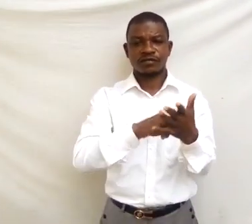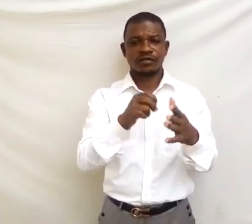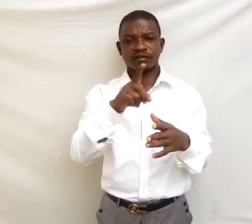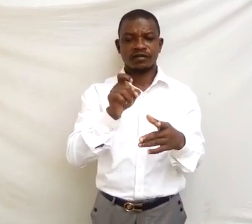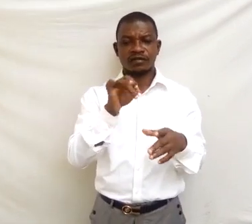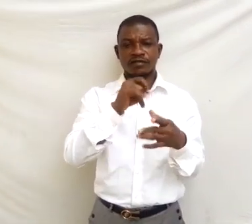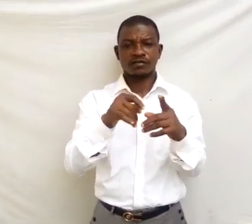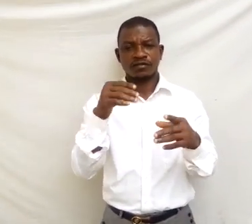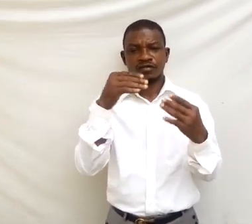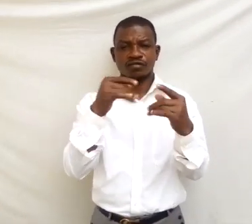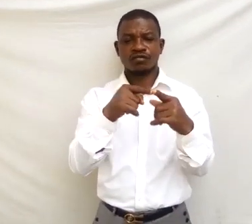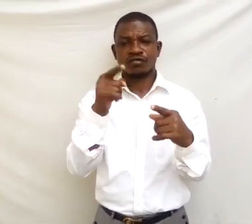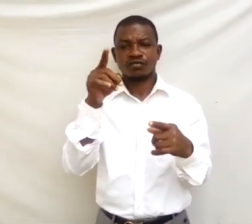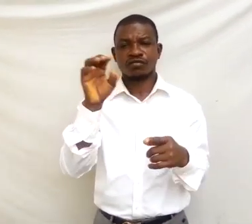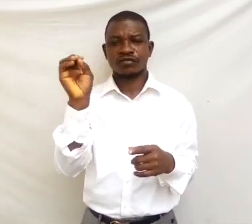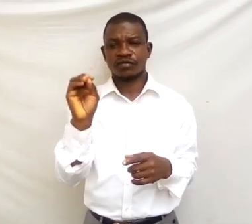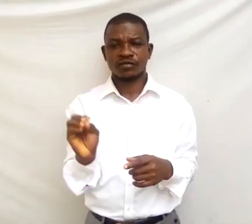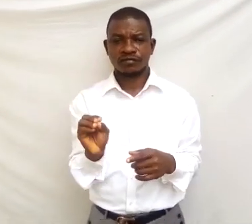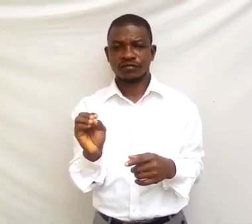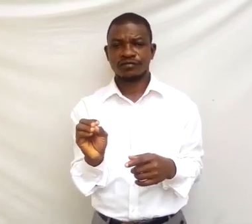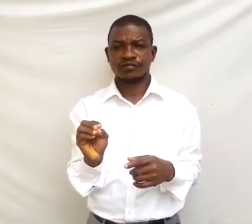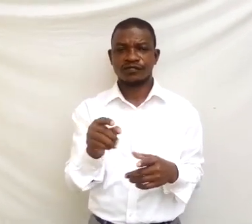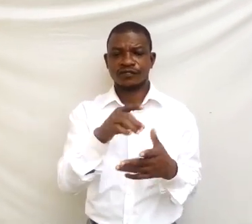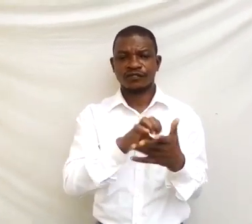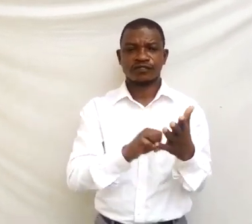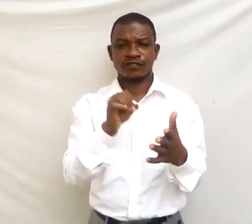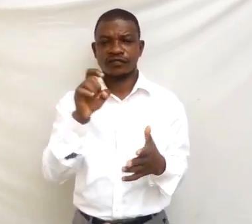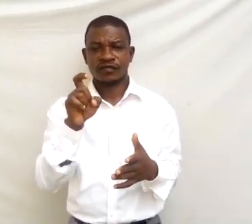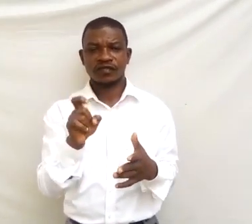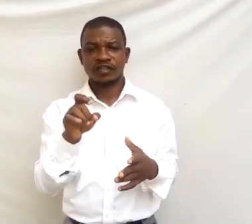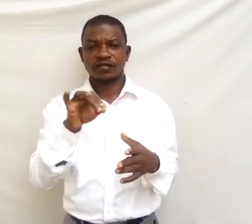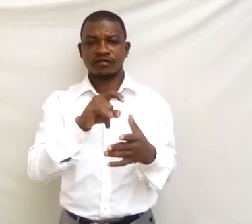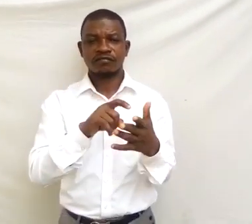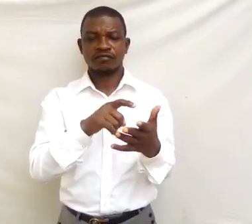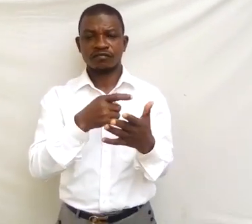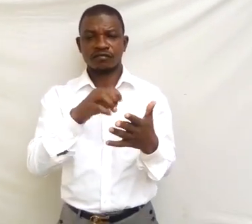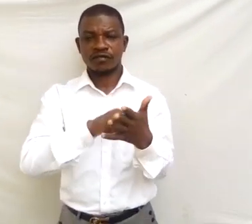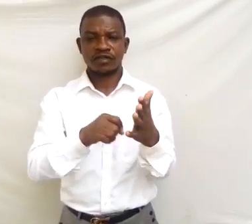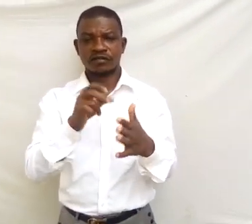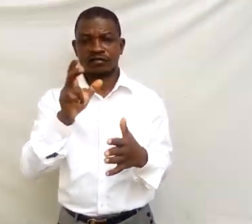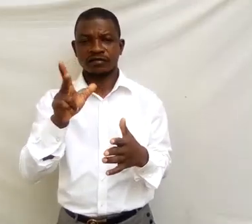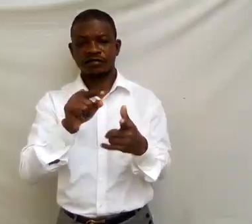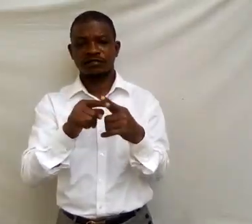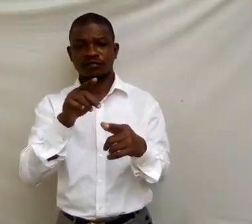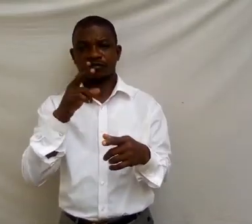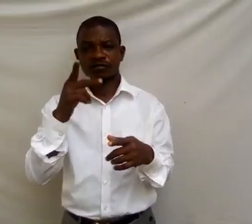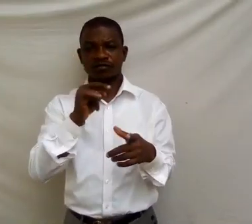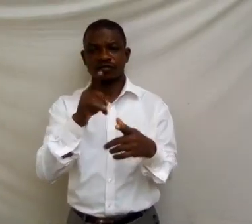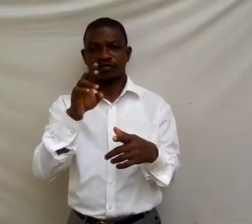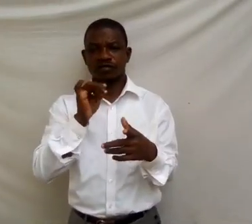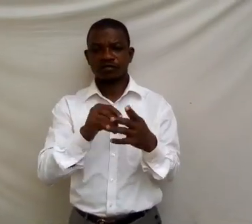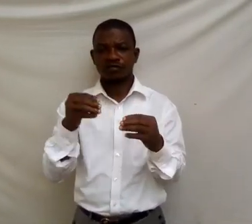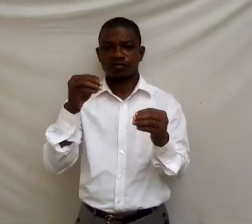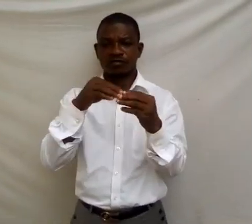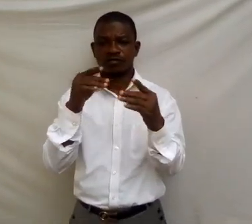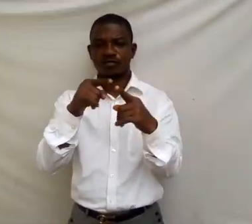is equal to 0. X minus 3x plus 2x is equal to 0.